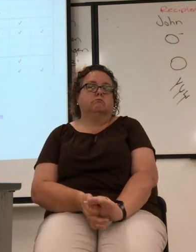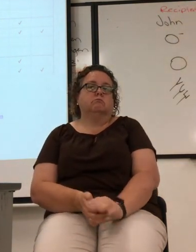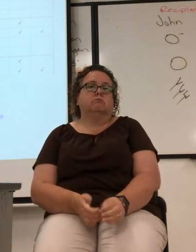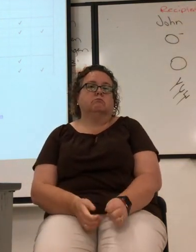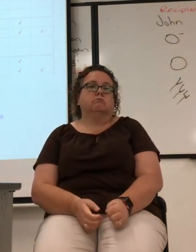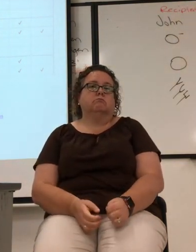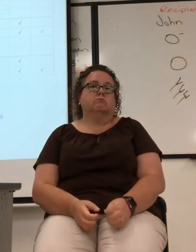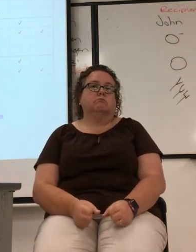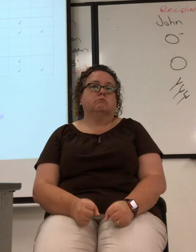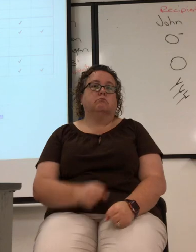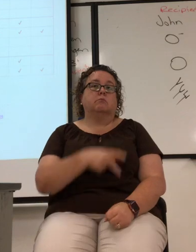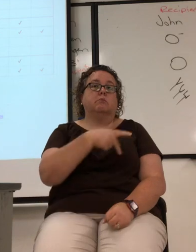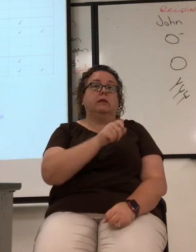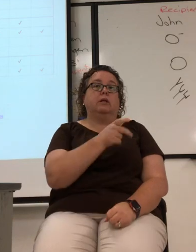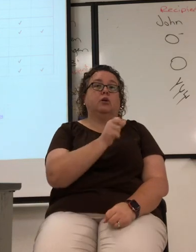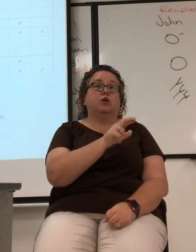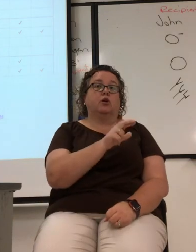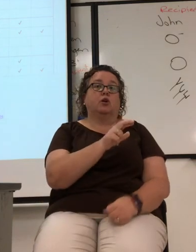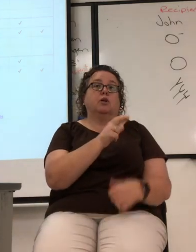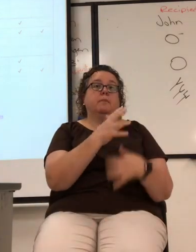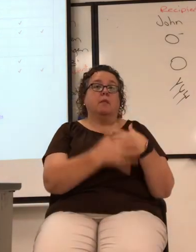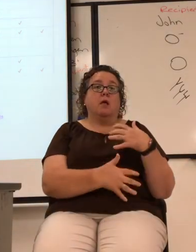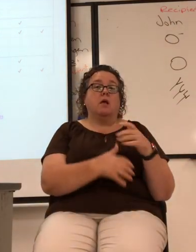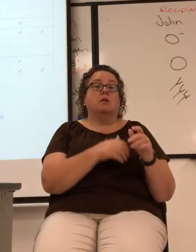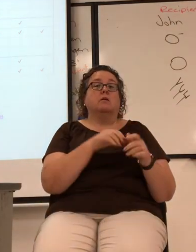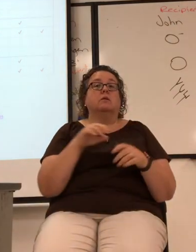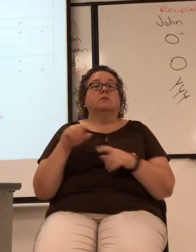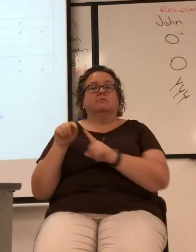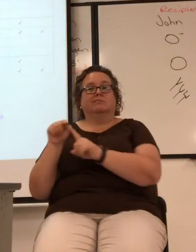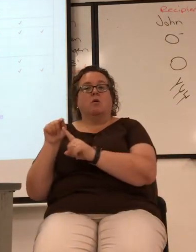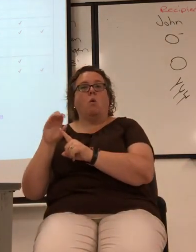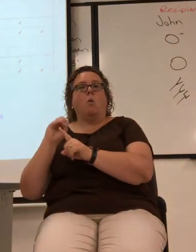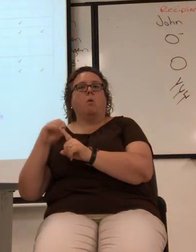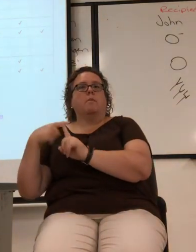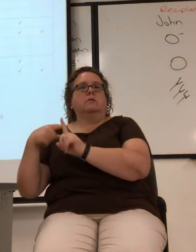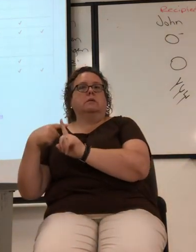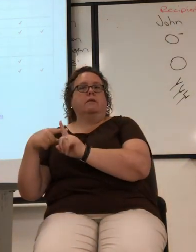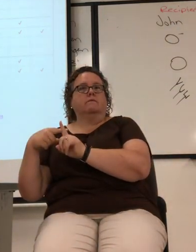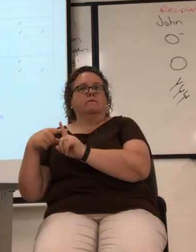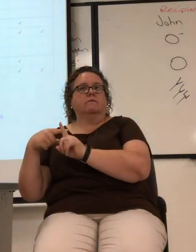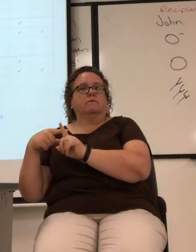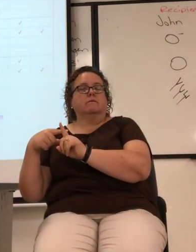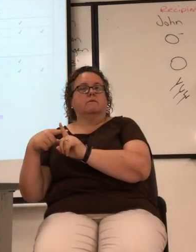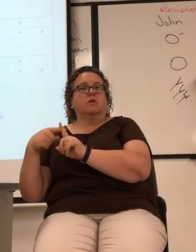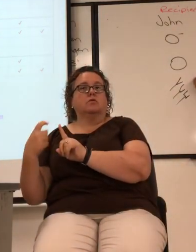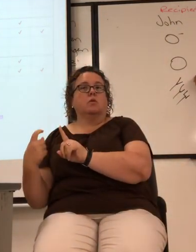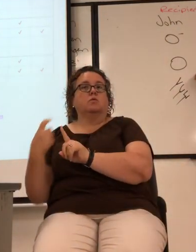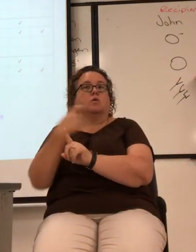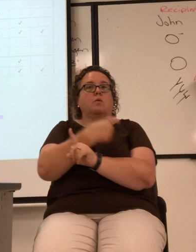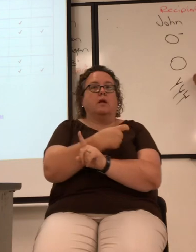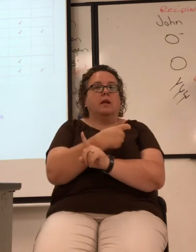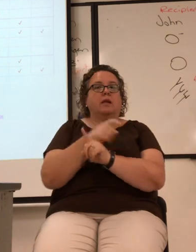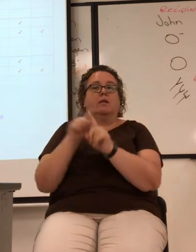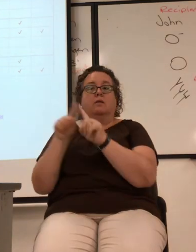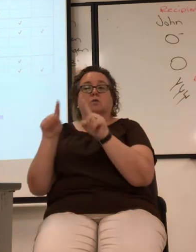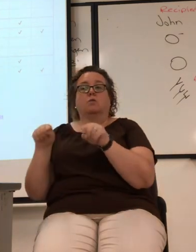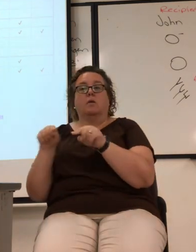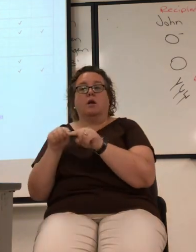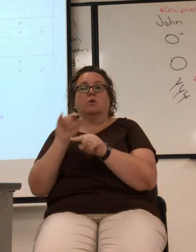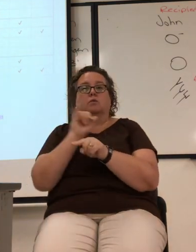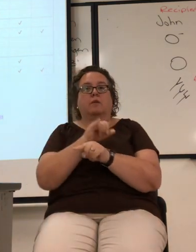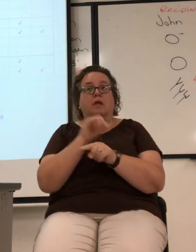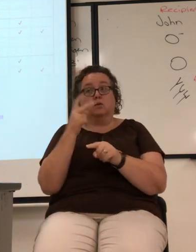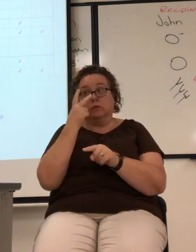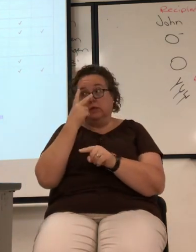Peter's blood is O positive, so you're donating that square to this plasma here. And you see